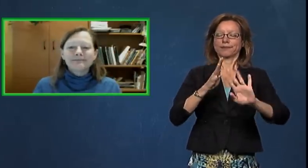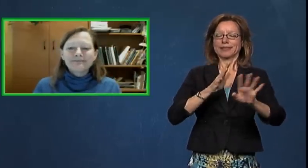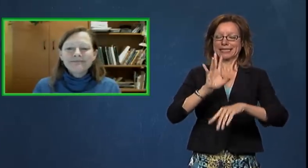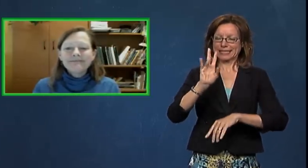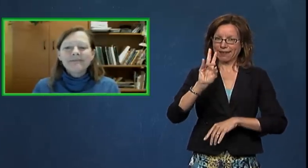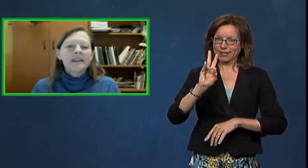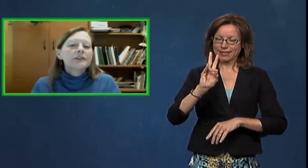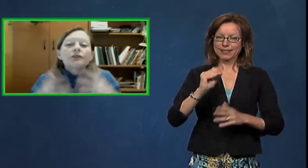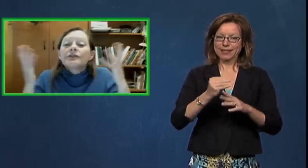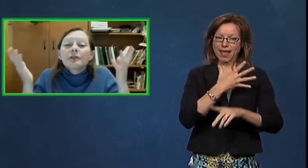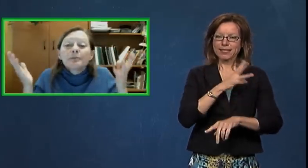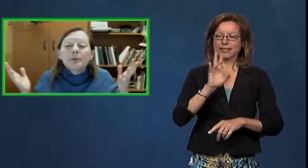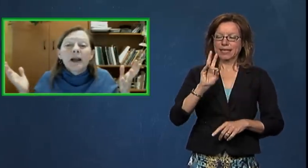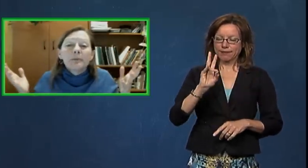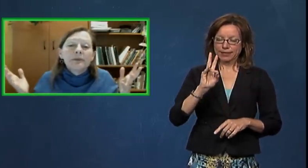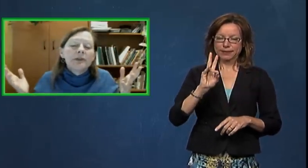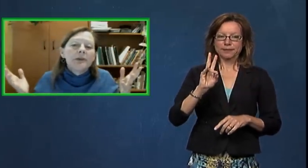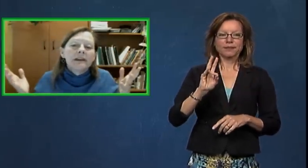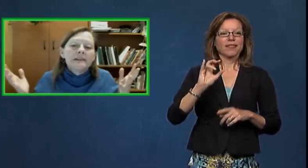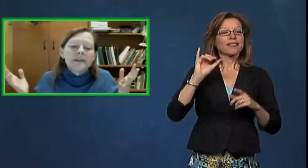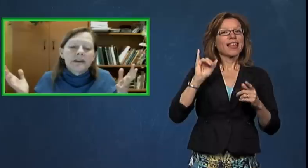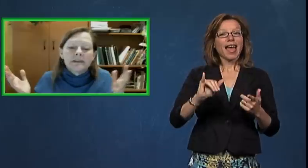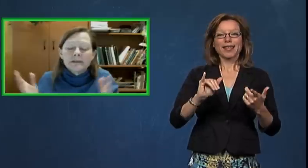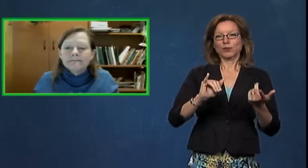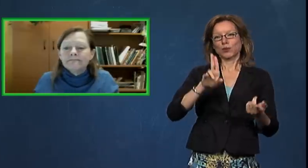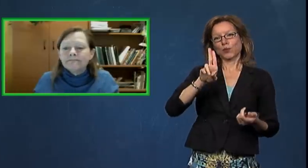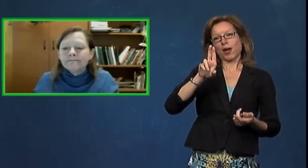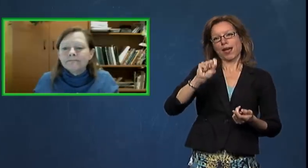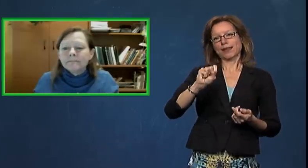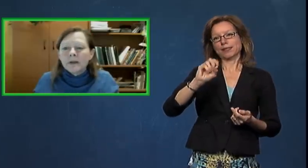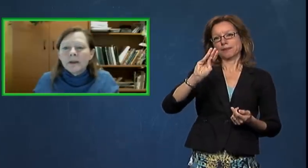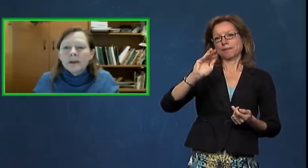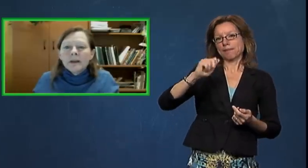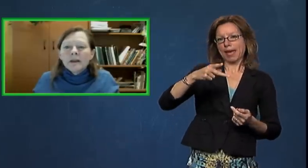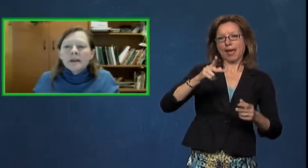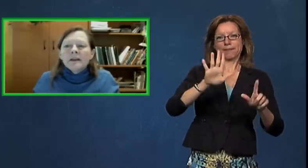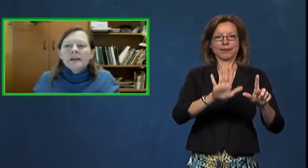7, simple map of the United States.